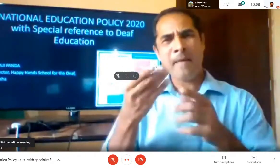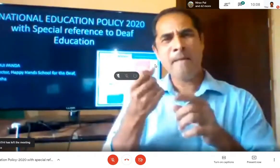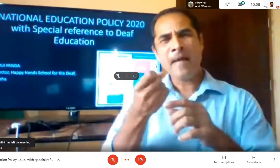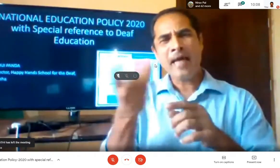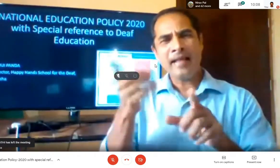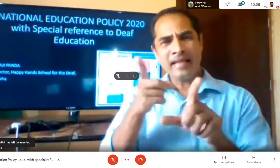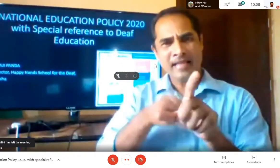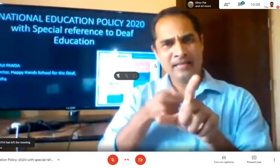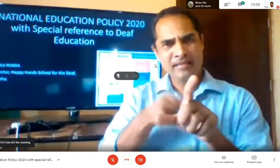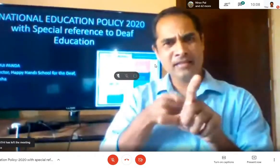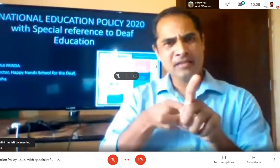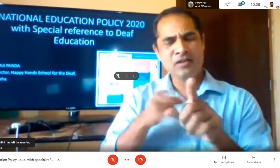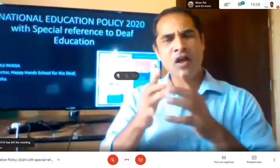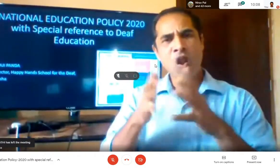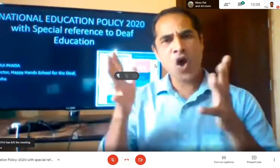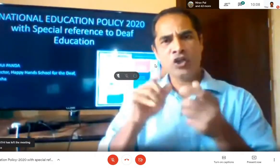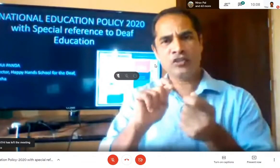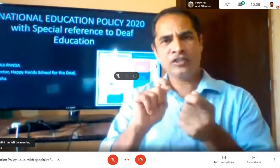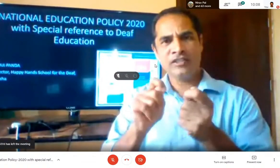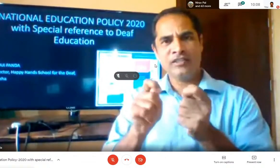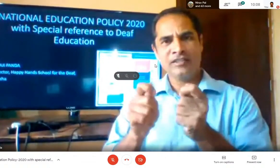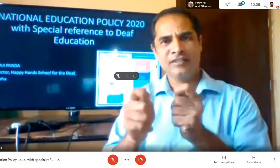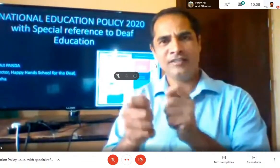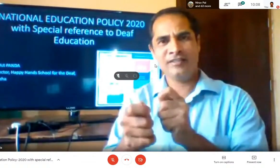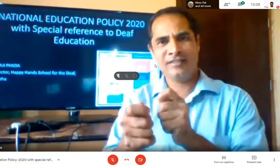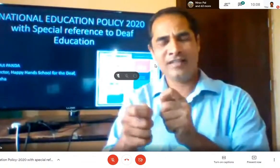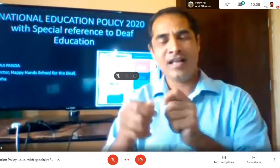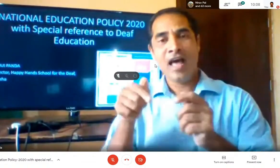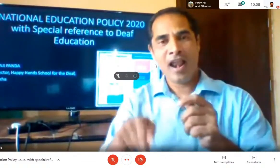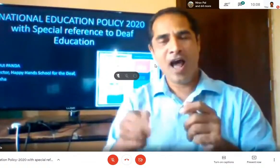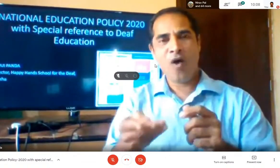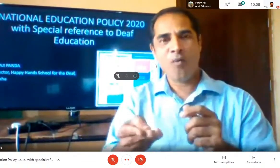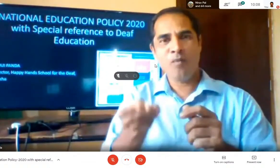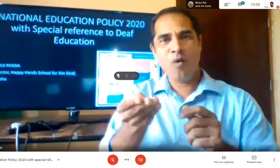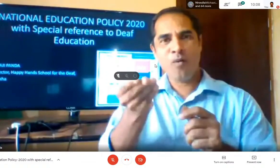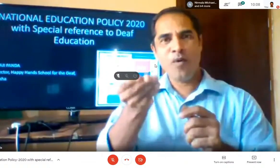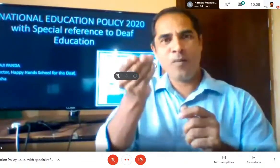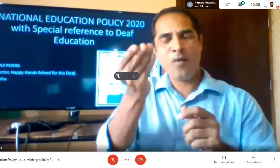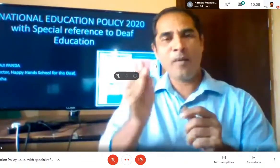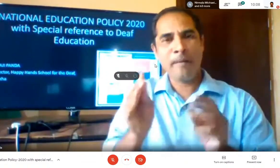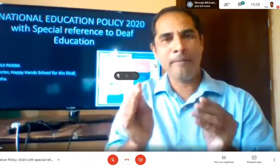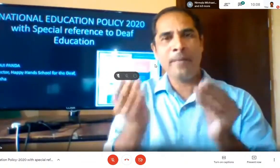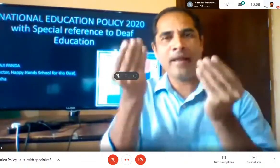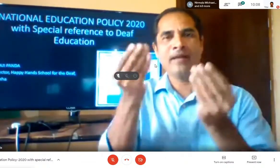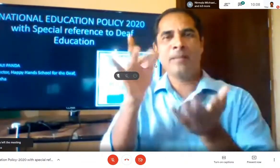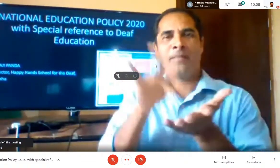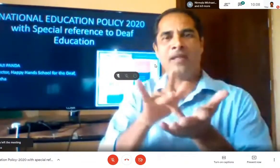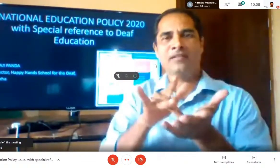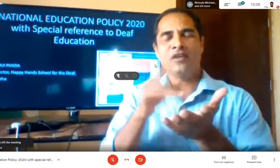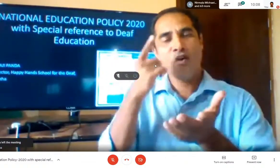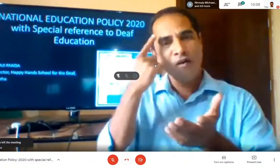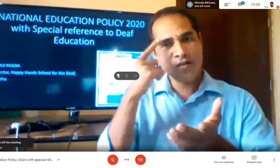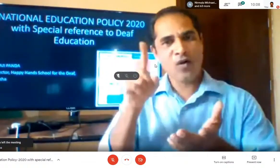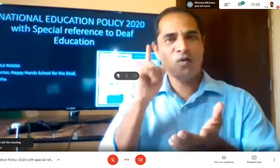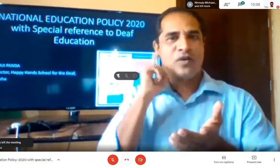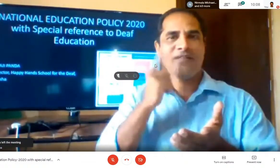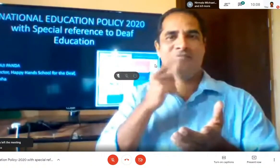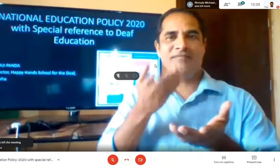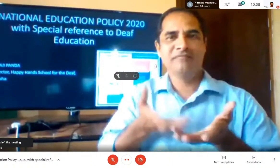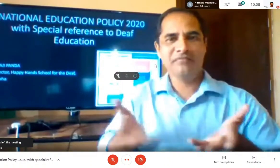and everyone responsible or have the responsibility of this webinar. So Niche is a